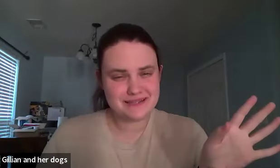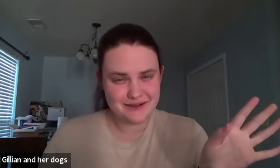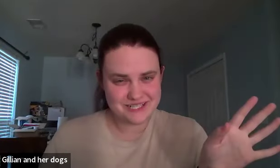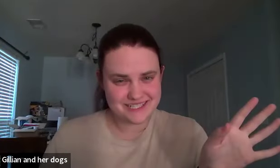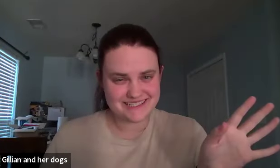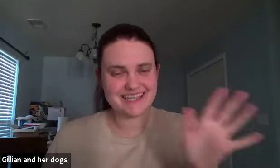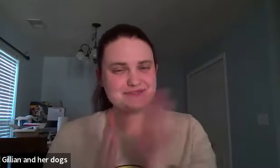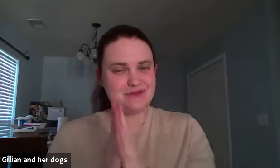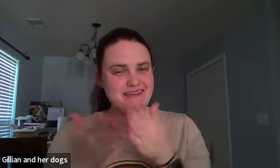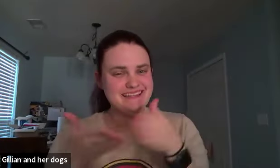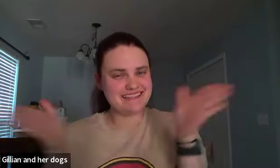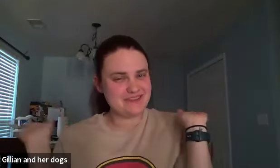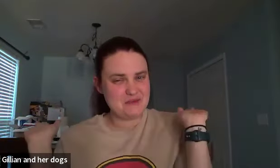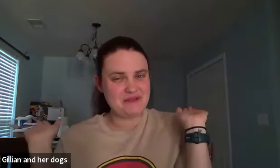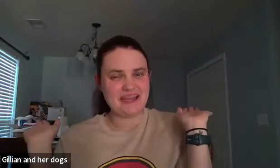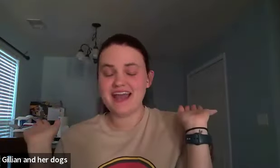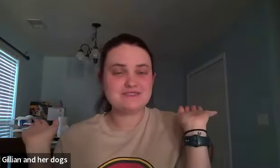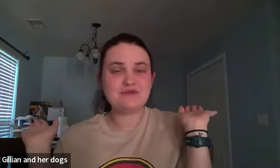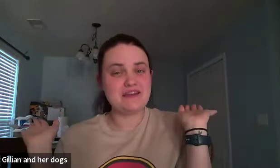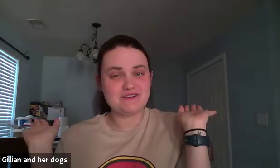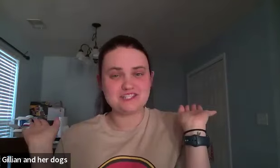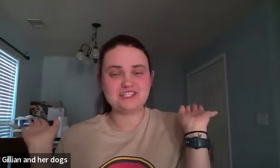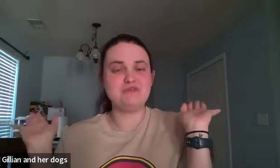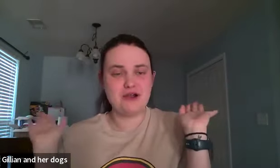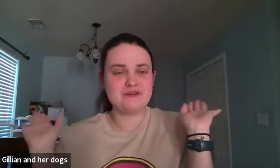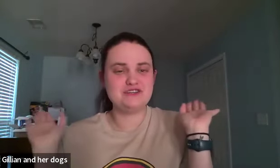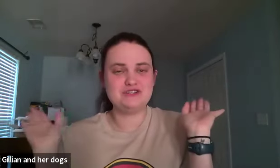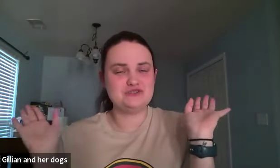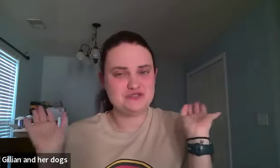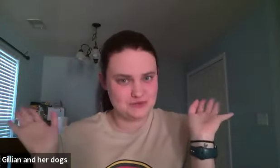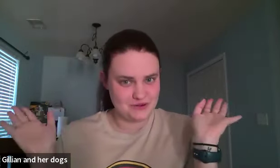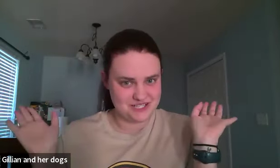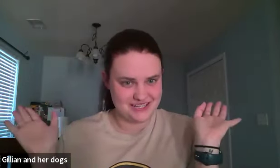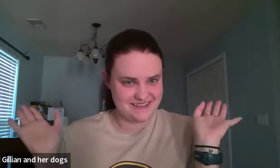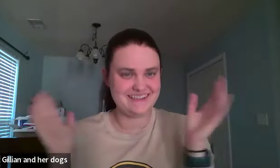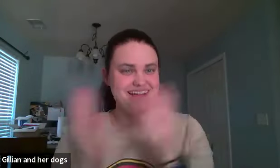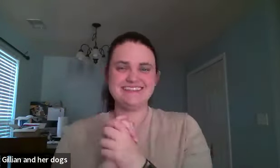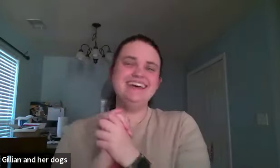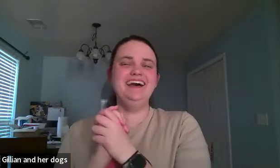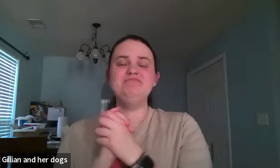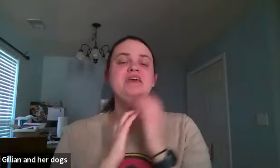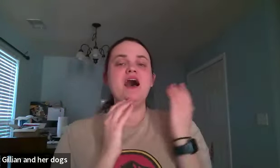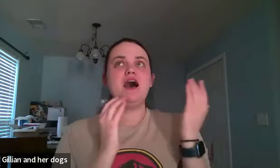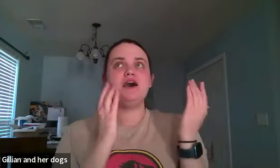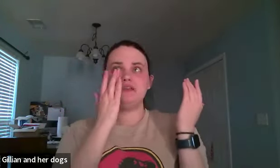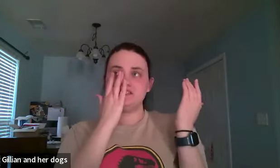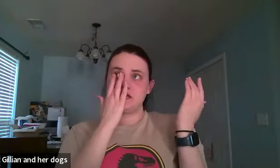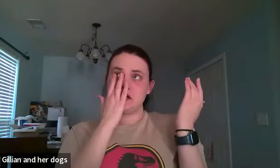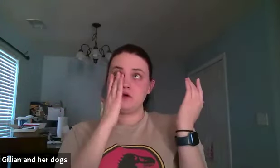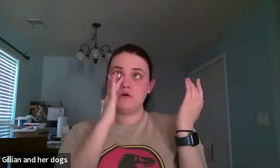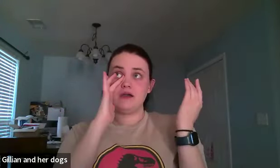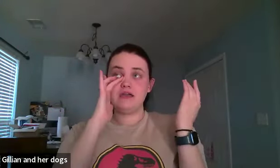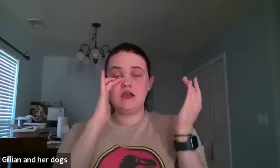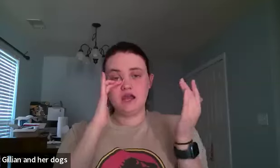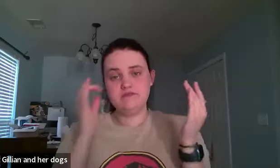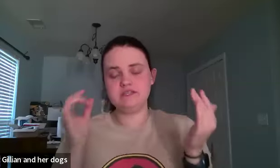silly questions. That's why I like to leave it open. I'm like, ask whatever question. I promise there is no stupid question in this class. And so it kind of